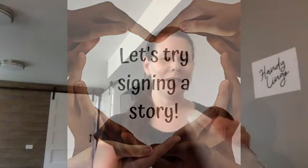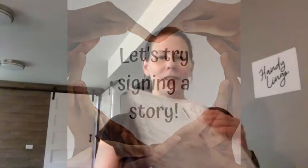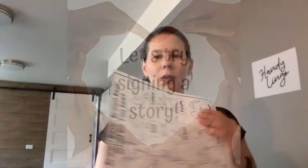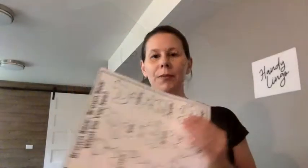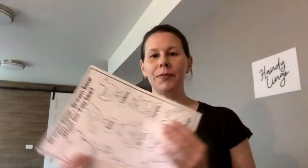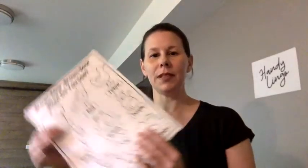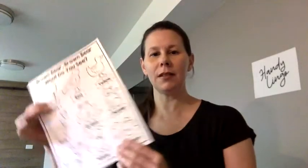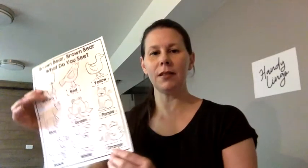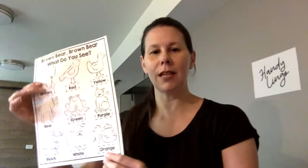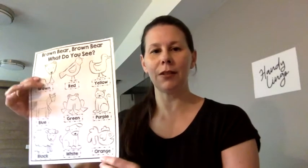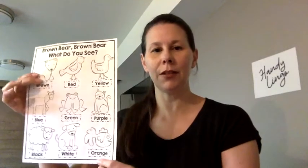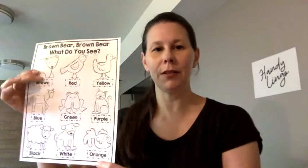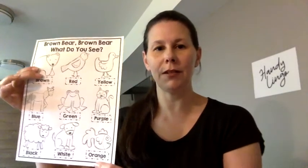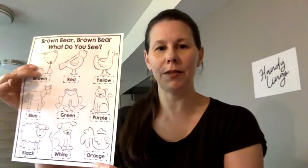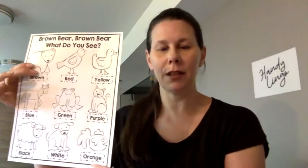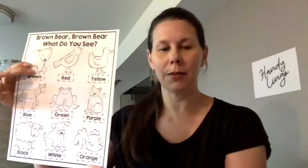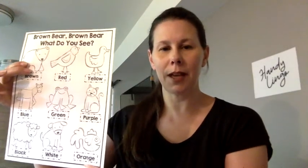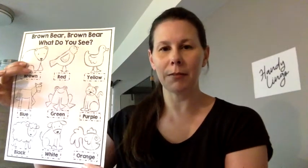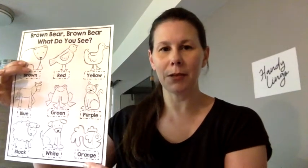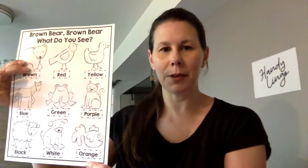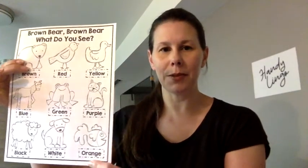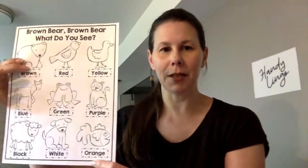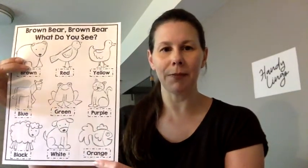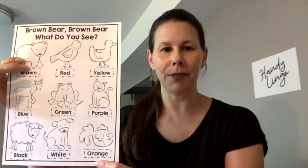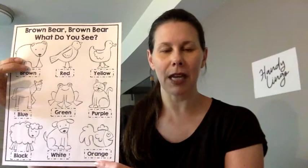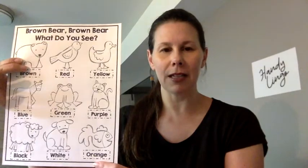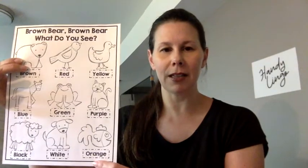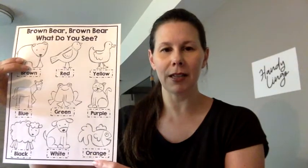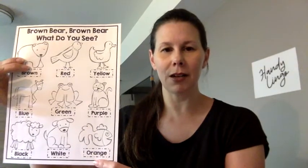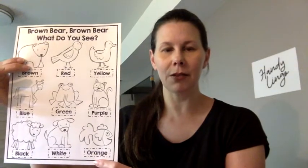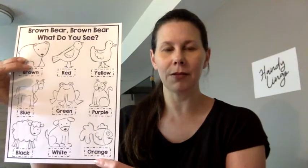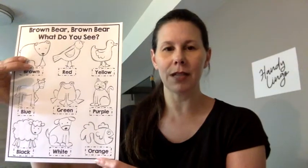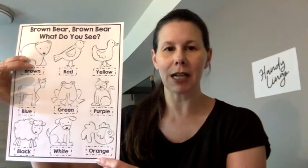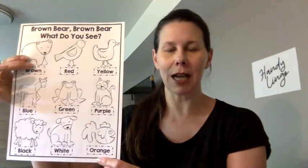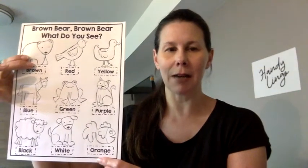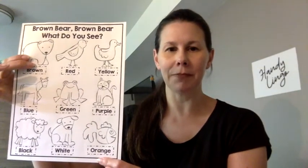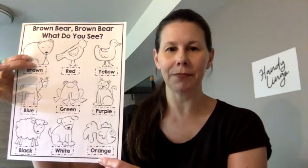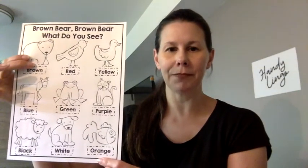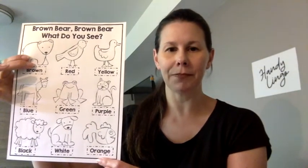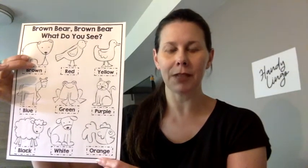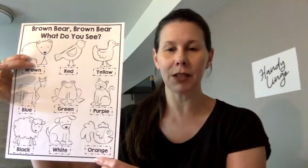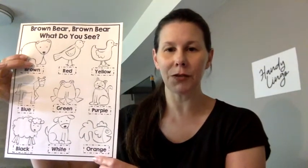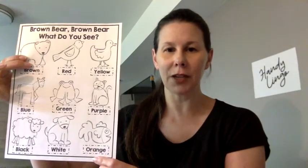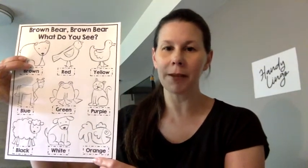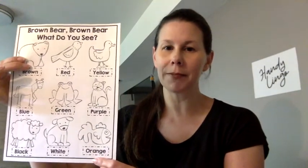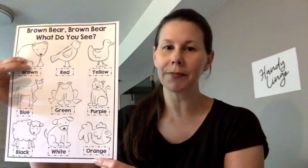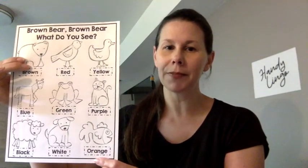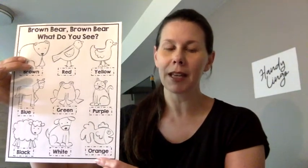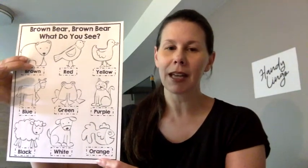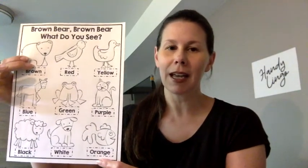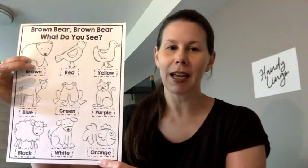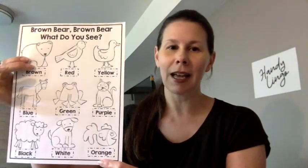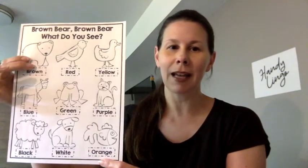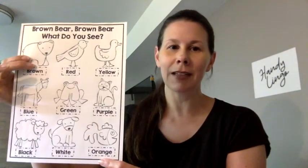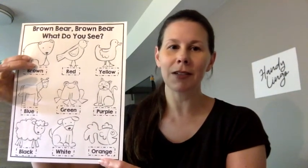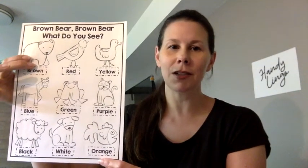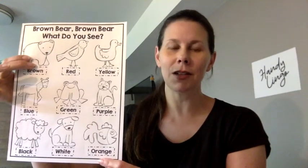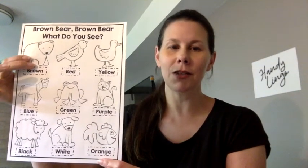So this is a download that's available on my website, handylingo.com, and it's free. And you can